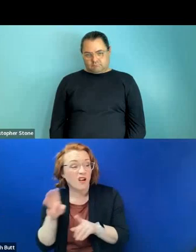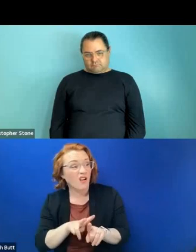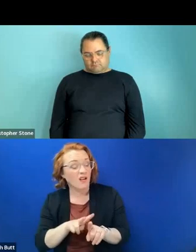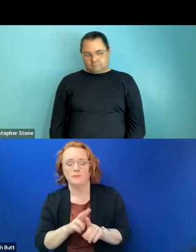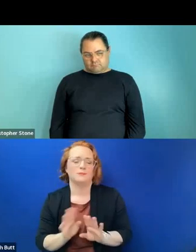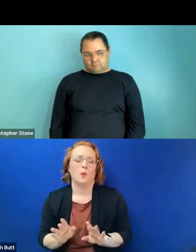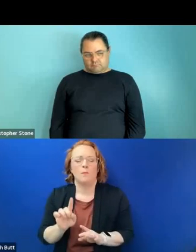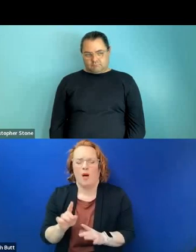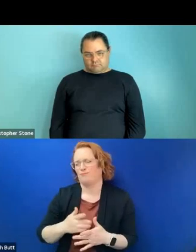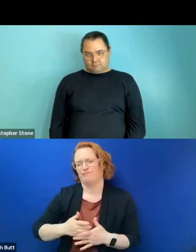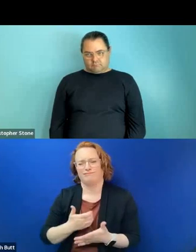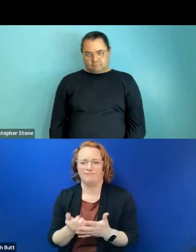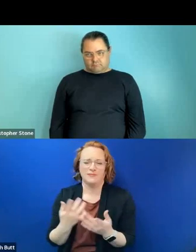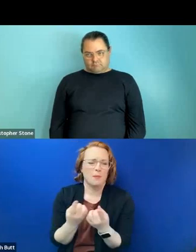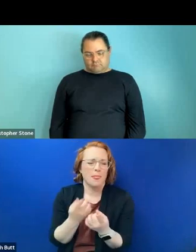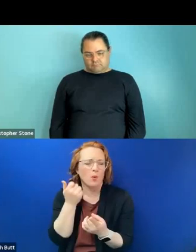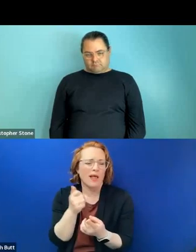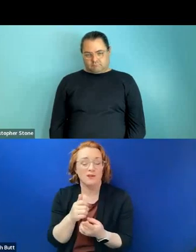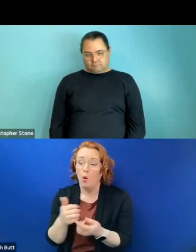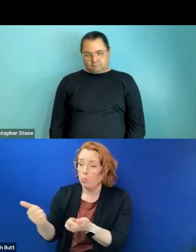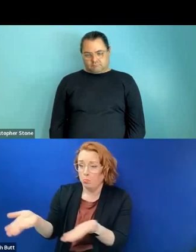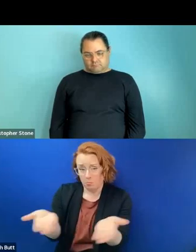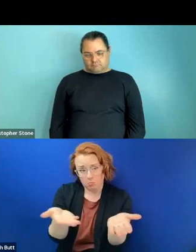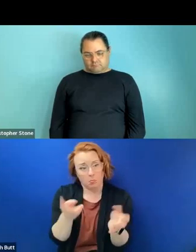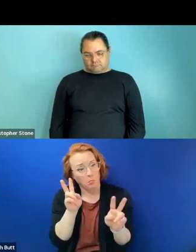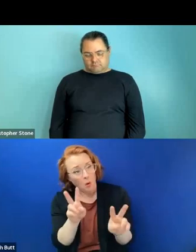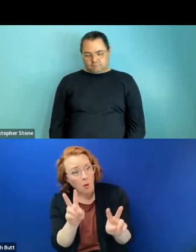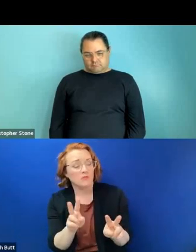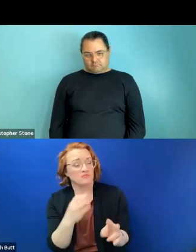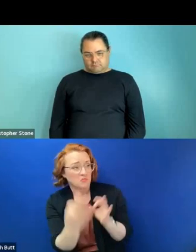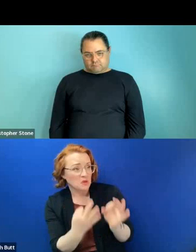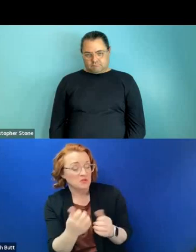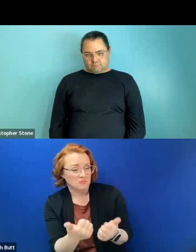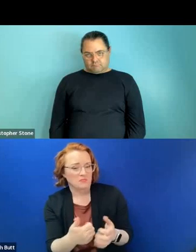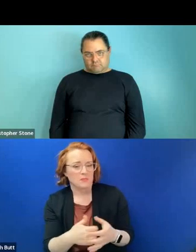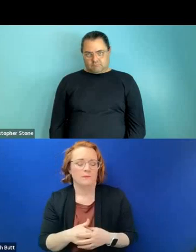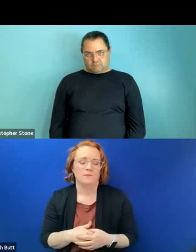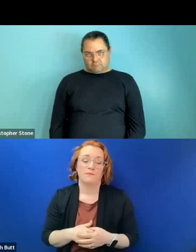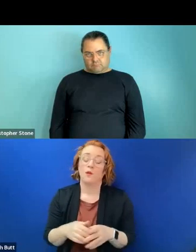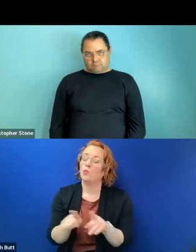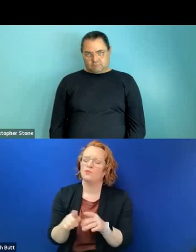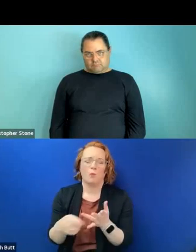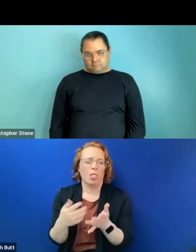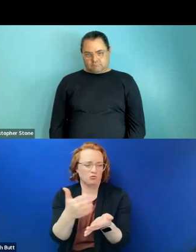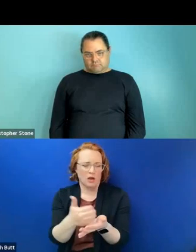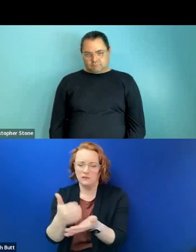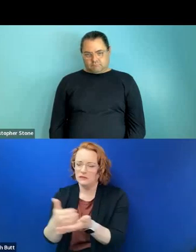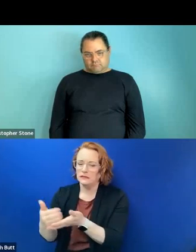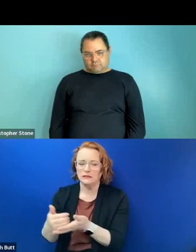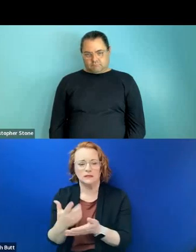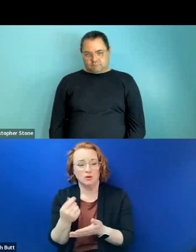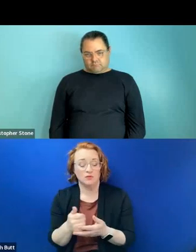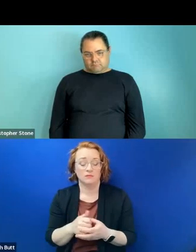where somebody can have a look and ask some questions. That's not a problem. And there are other charities as well that you can work with. And there might